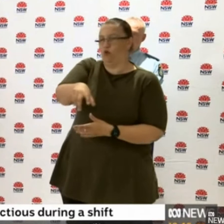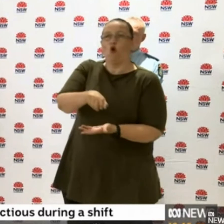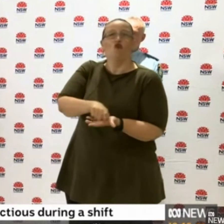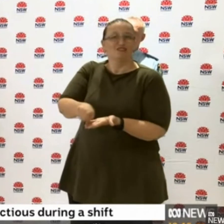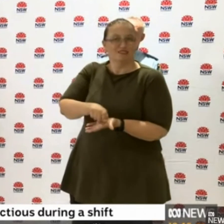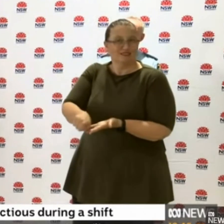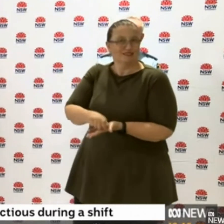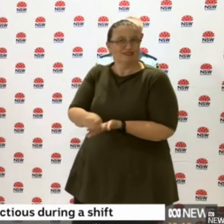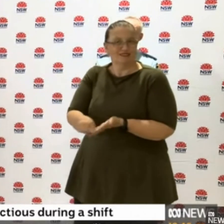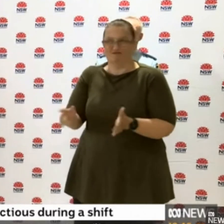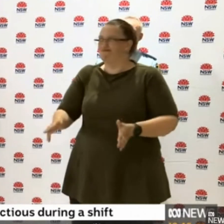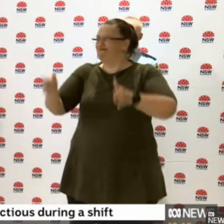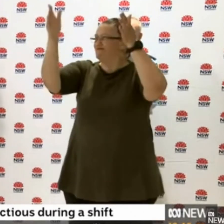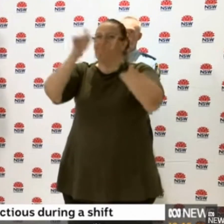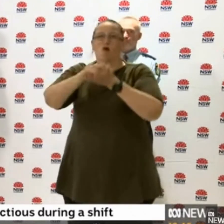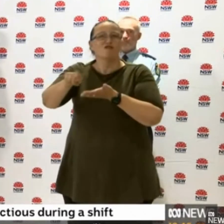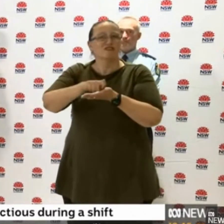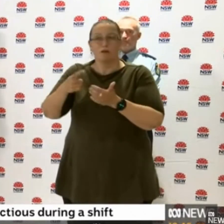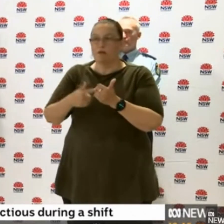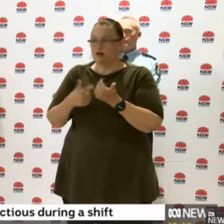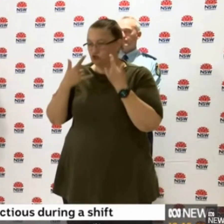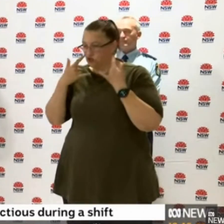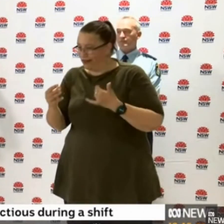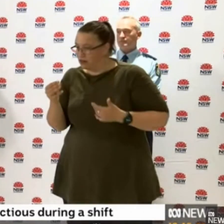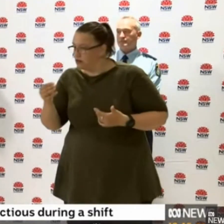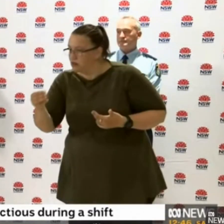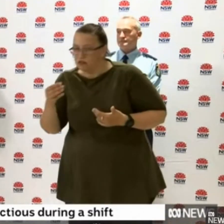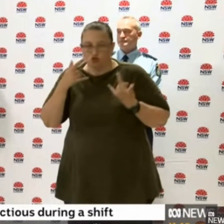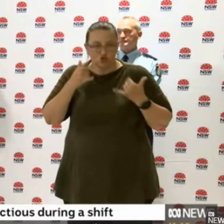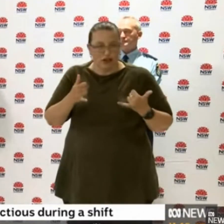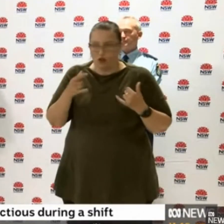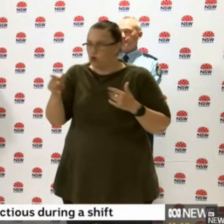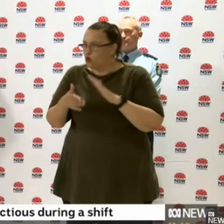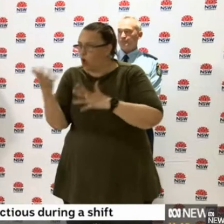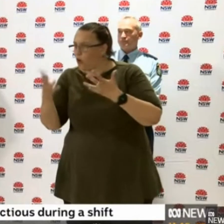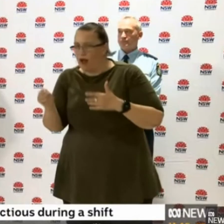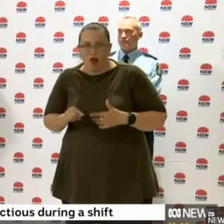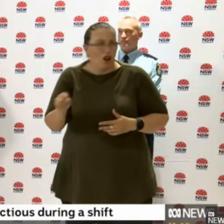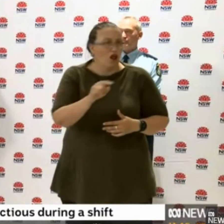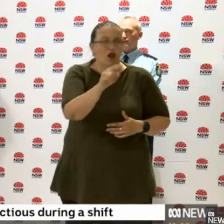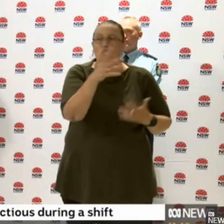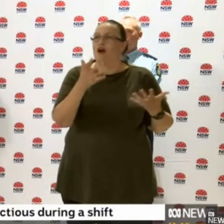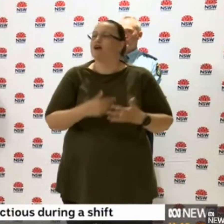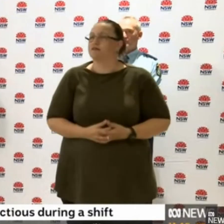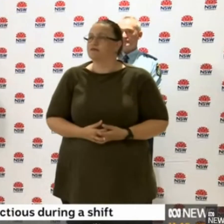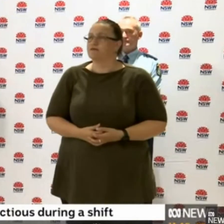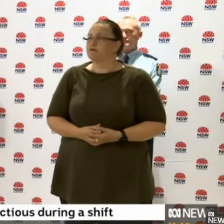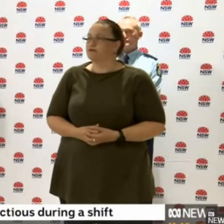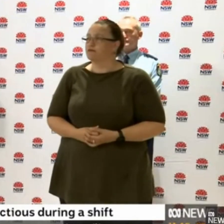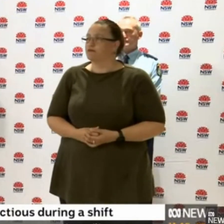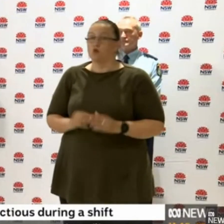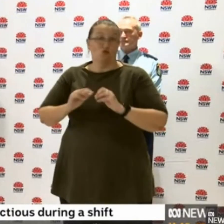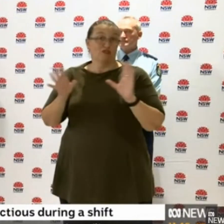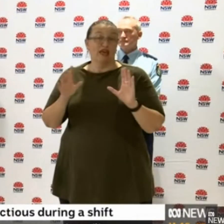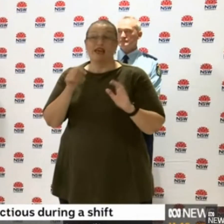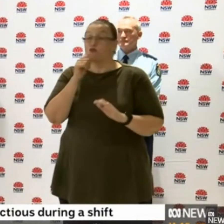we are checking with various key cards and other things to track the movements and identify the potential. Obviously, we will